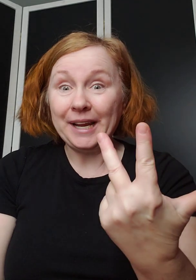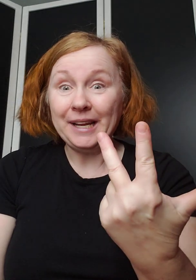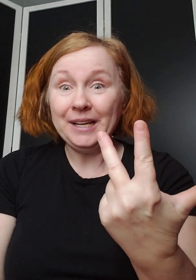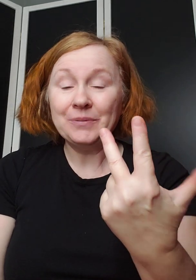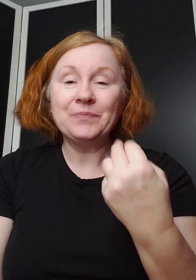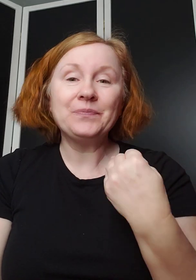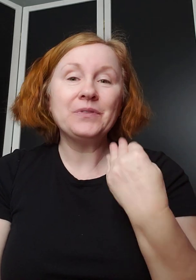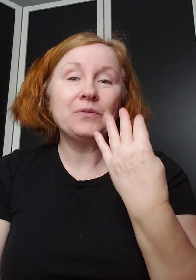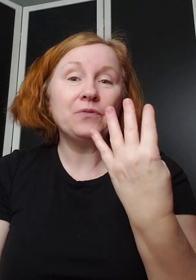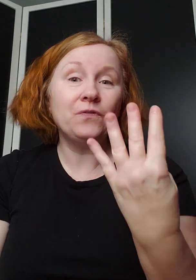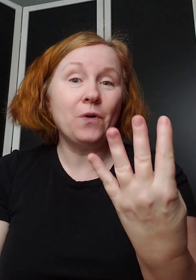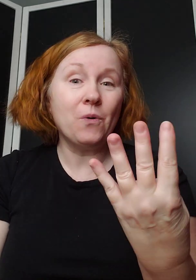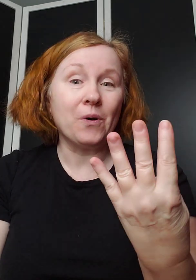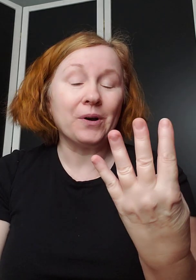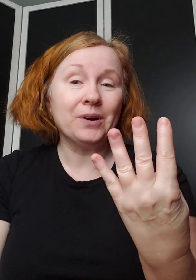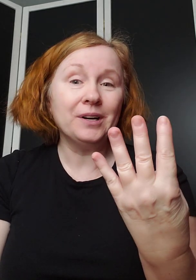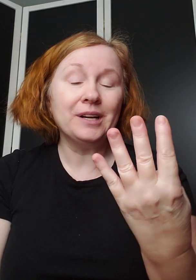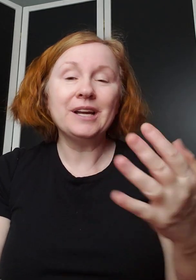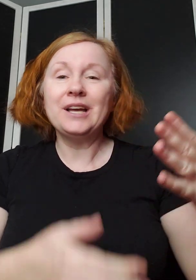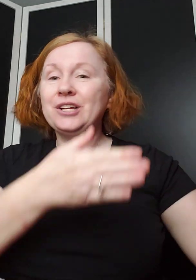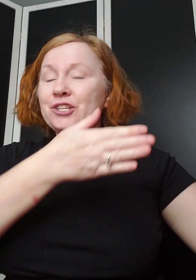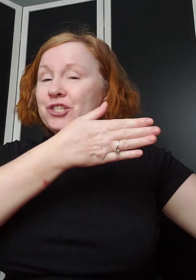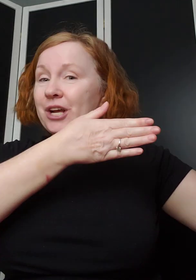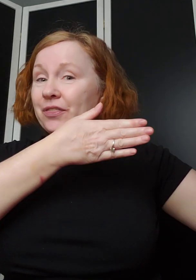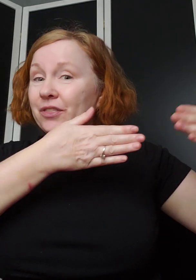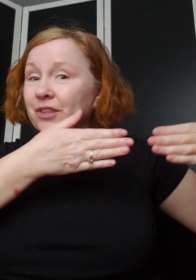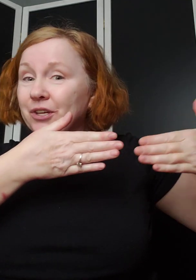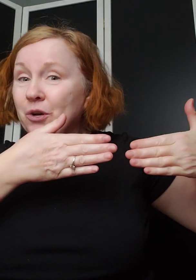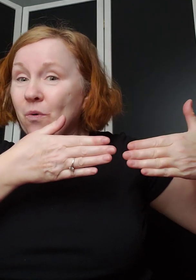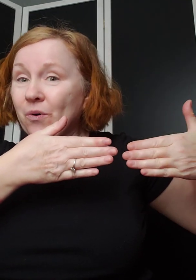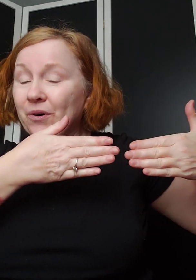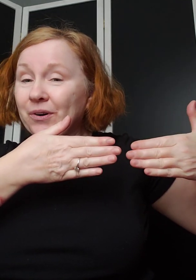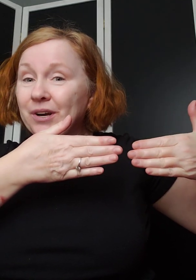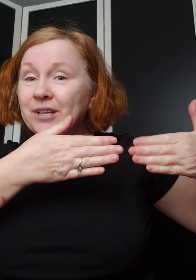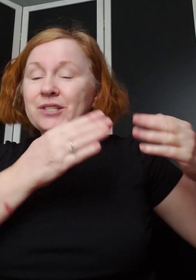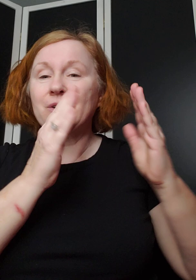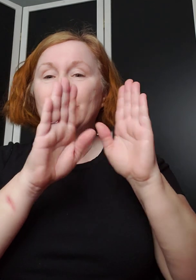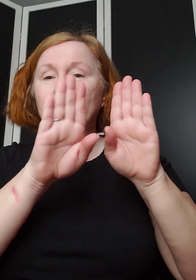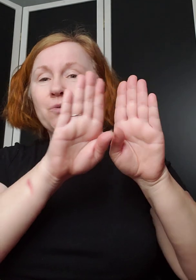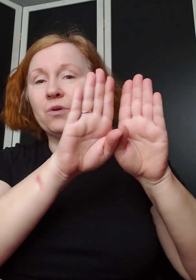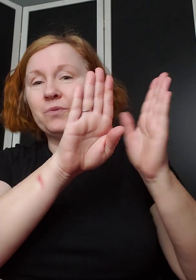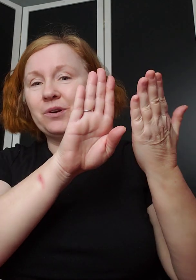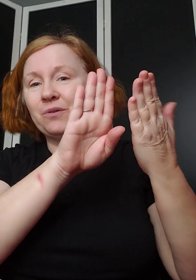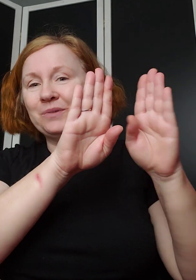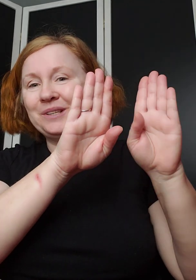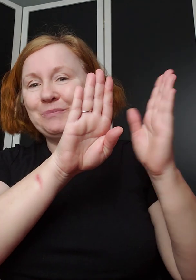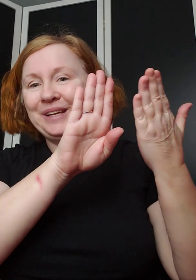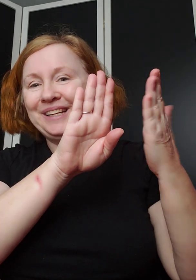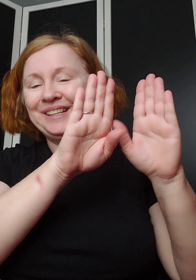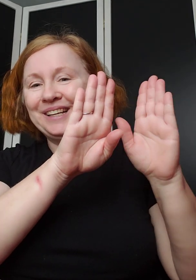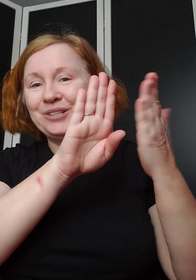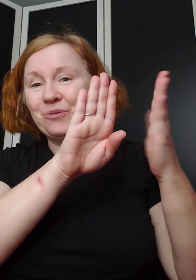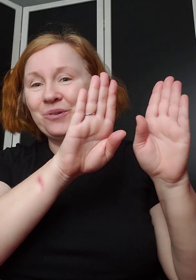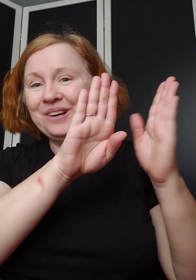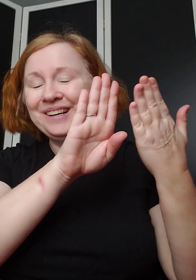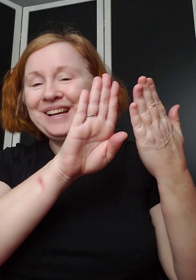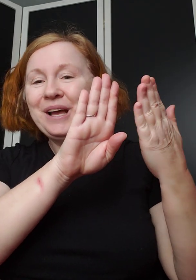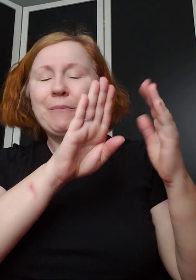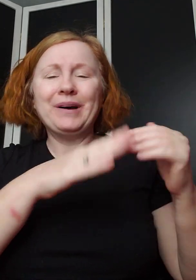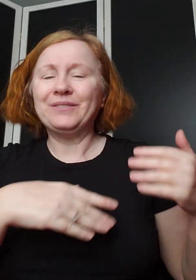3, 4, shut the door. So door would normally be a door, but for